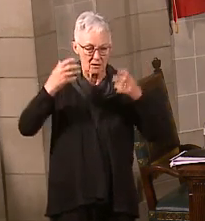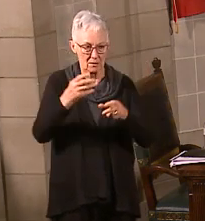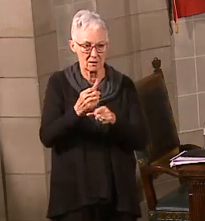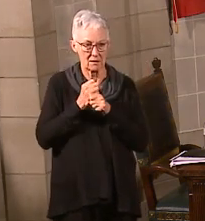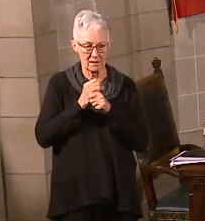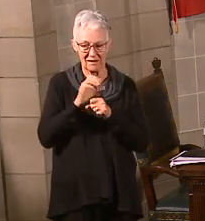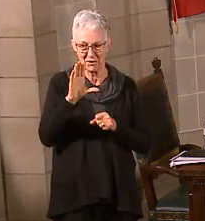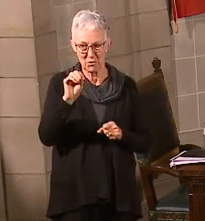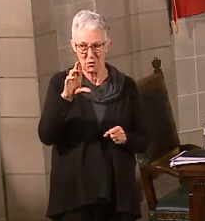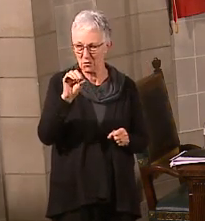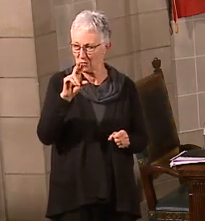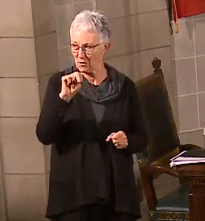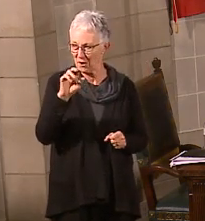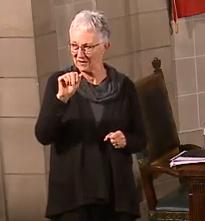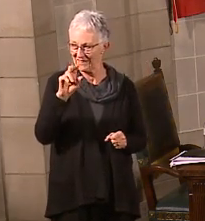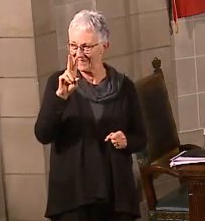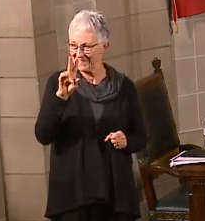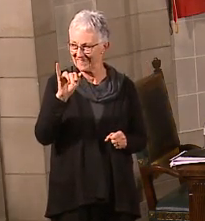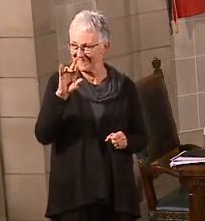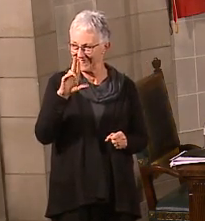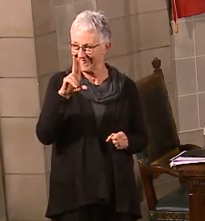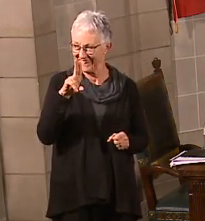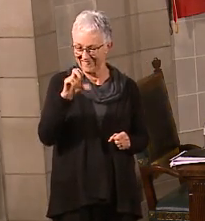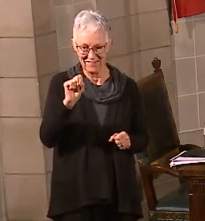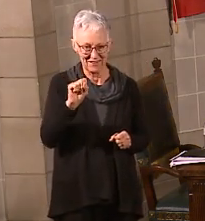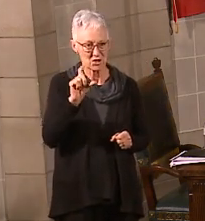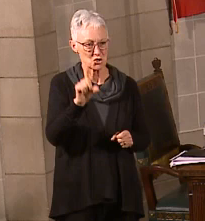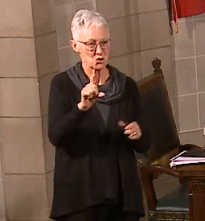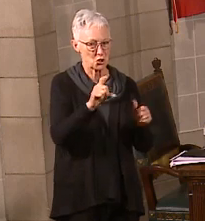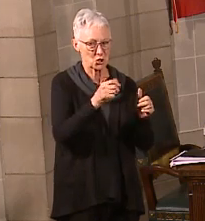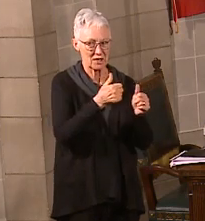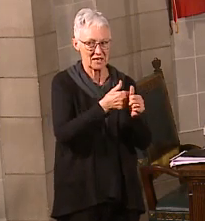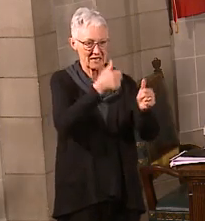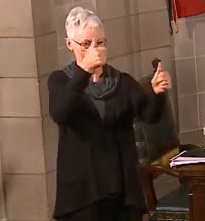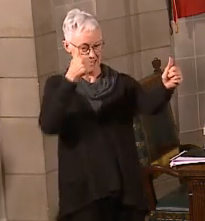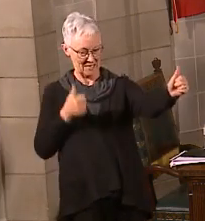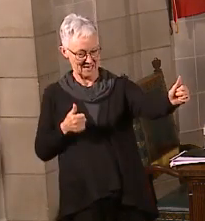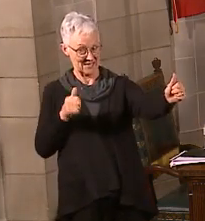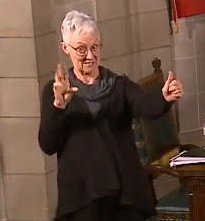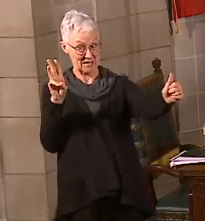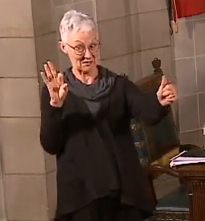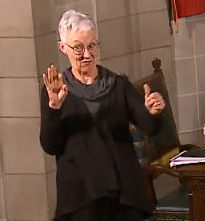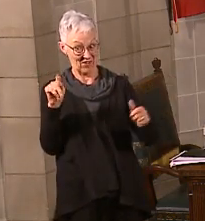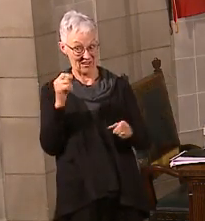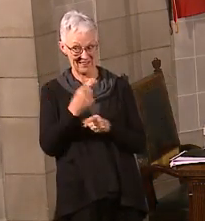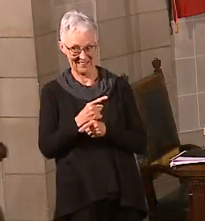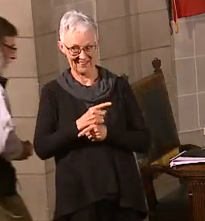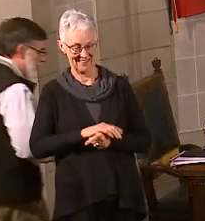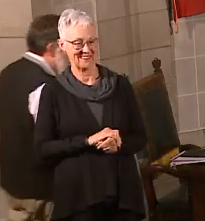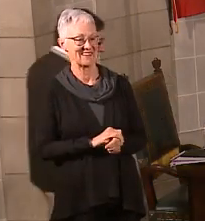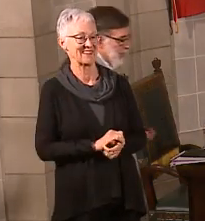away. Easy to do. Come on up, John.